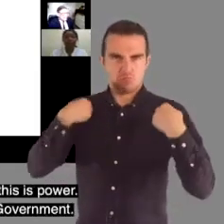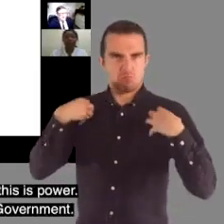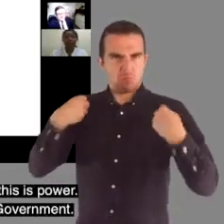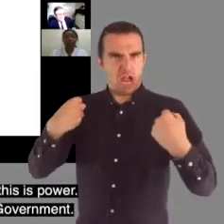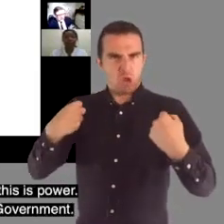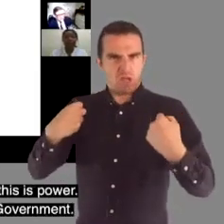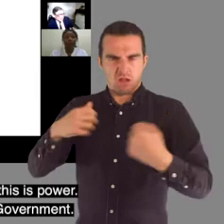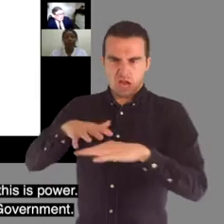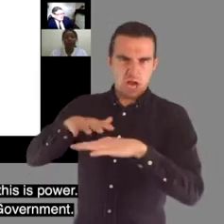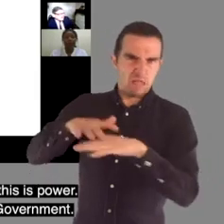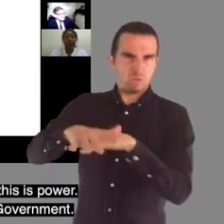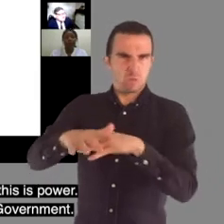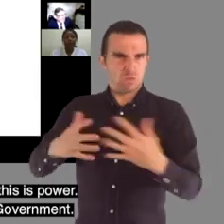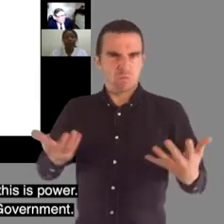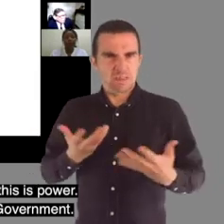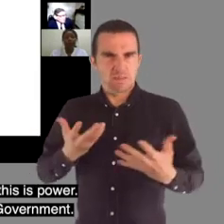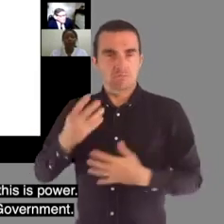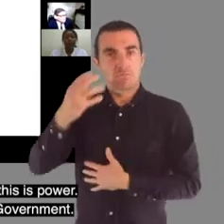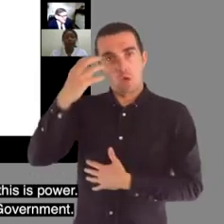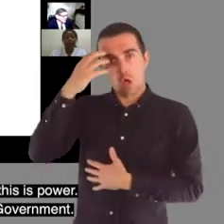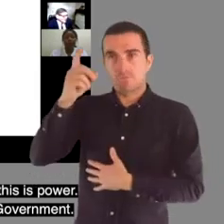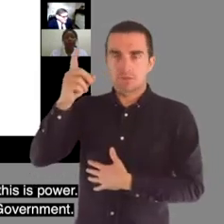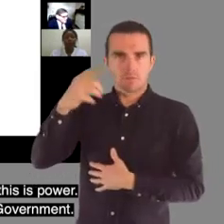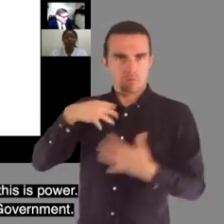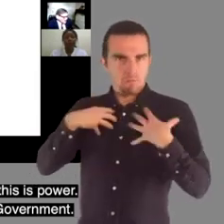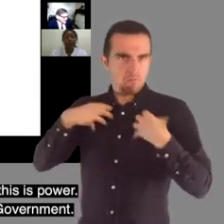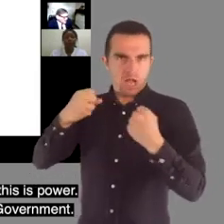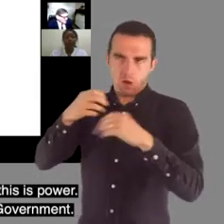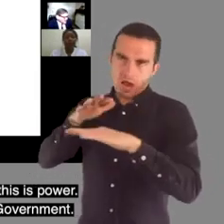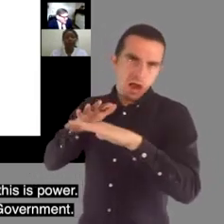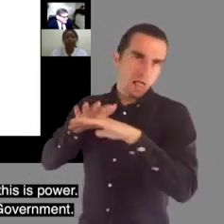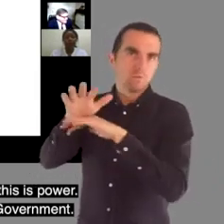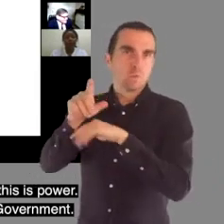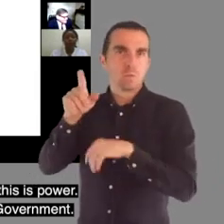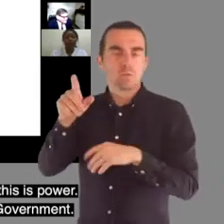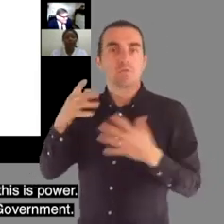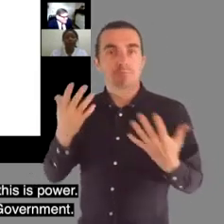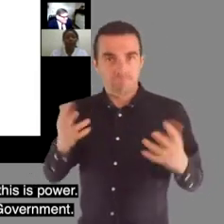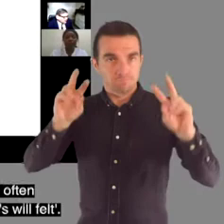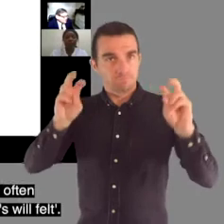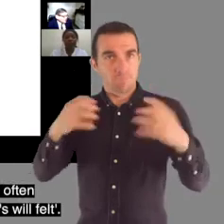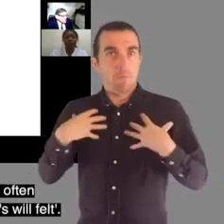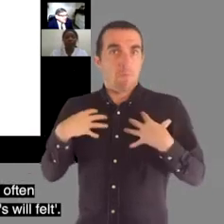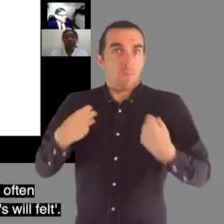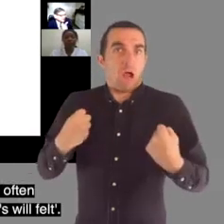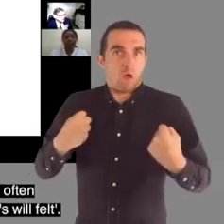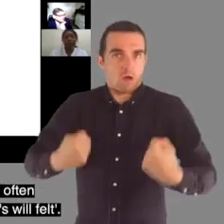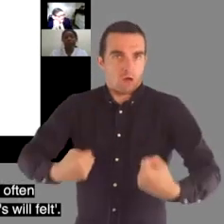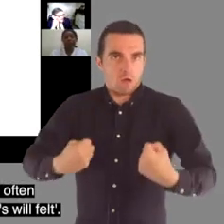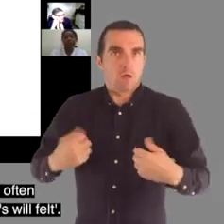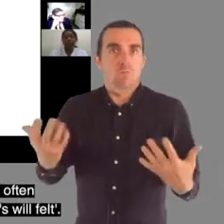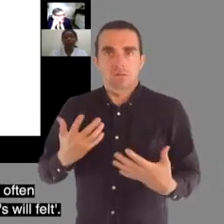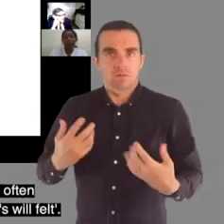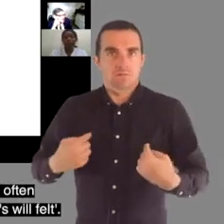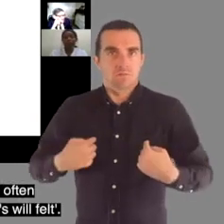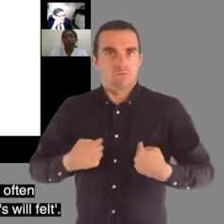Right, so the center of this is power. What is power? Power to influence government. Well, one